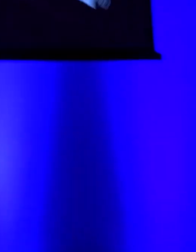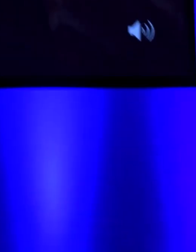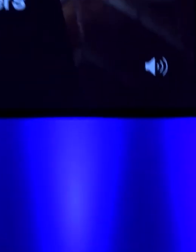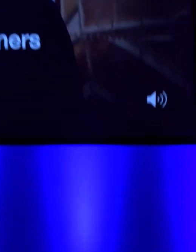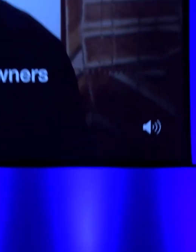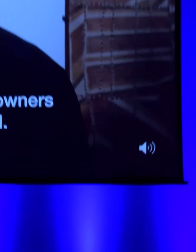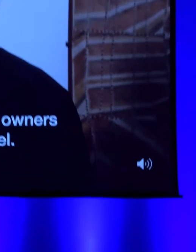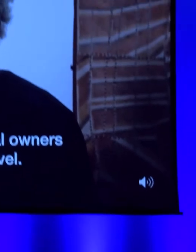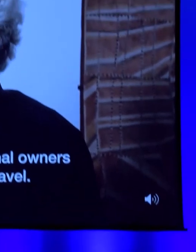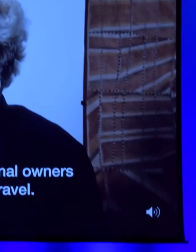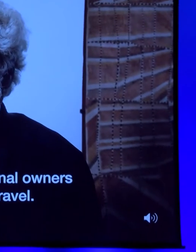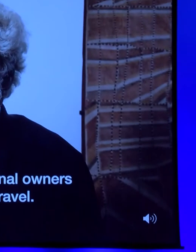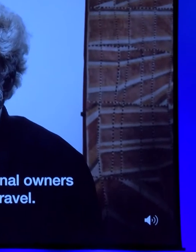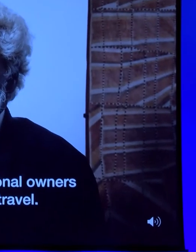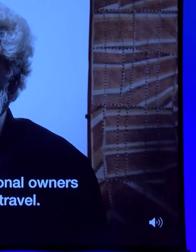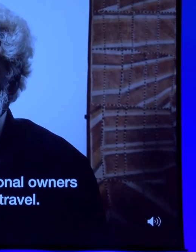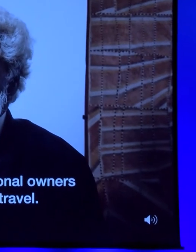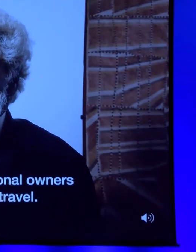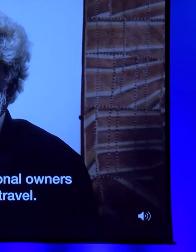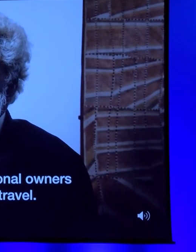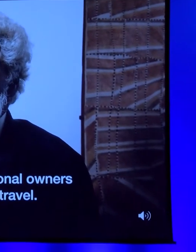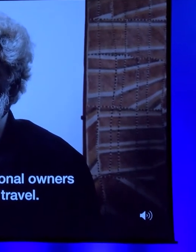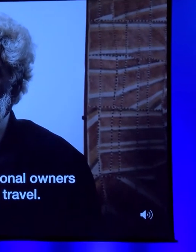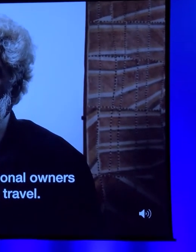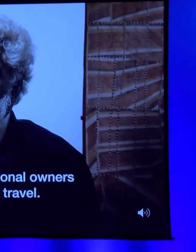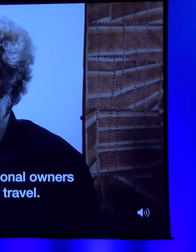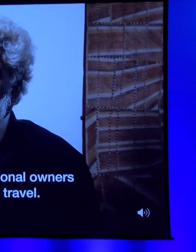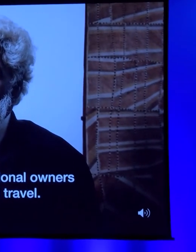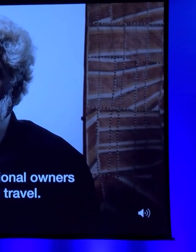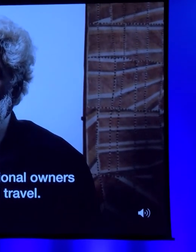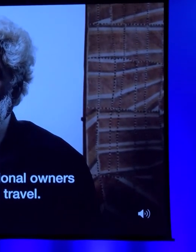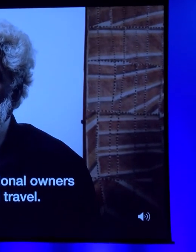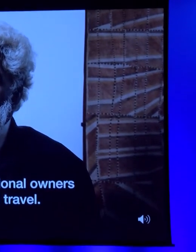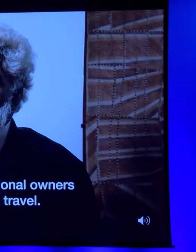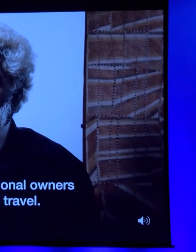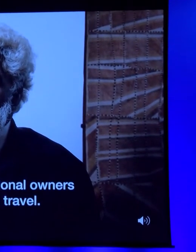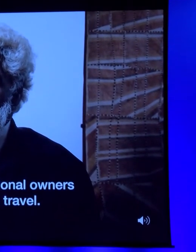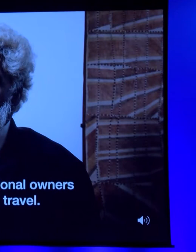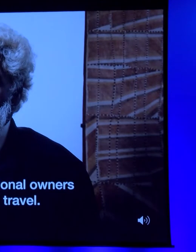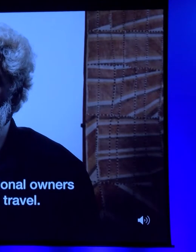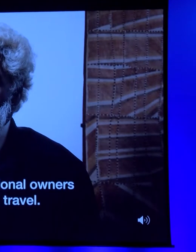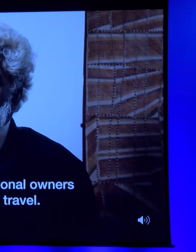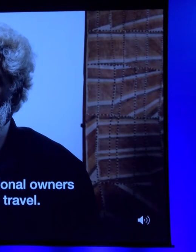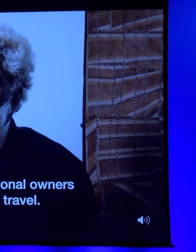Abin mana ni, main bunut beri kare kubal bega dolopo, kurang udah ngurin ni.